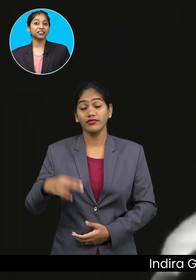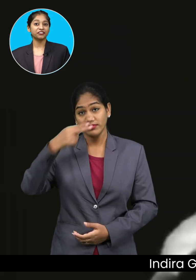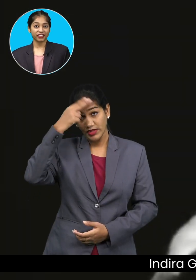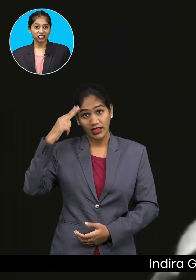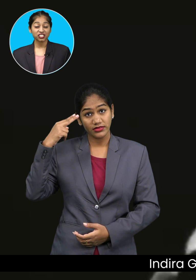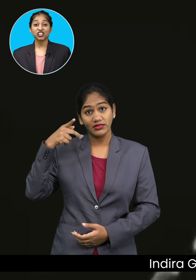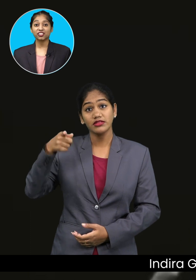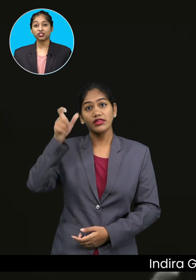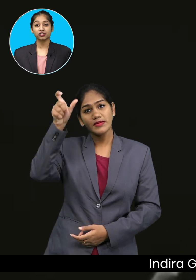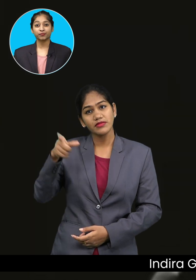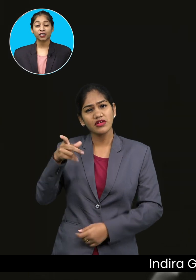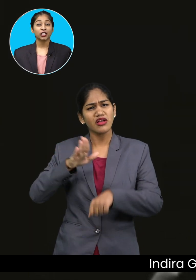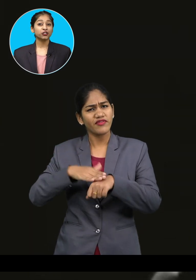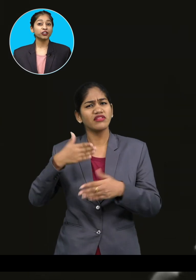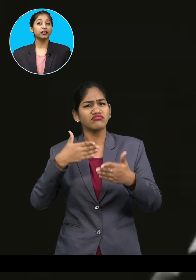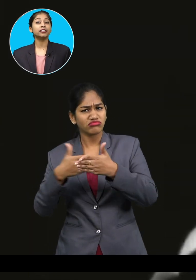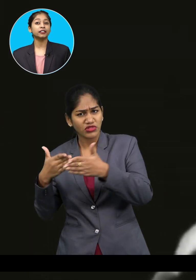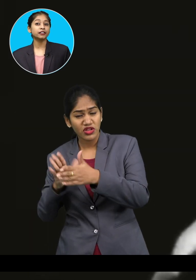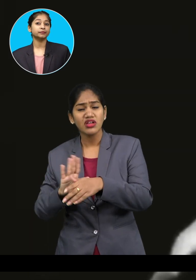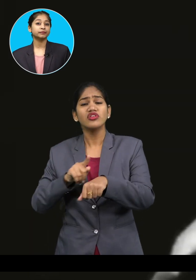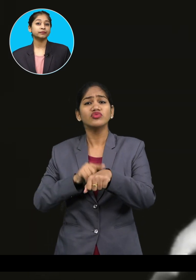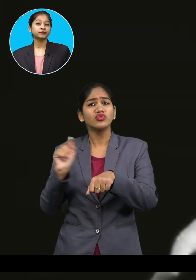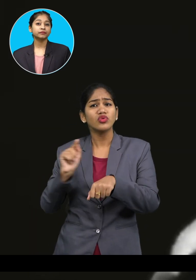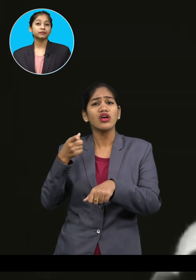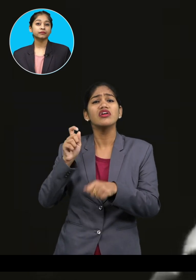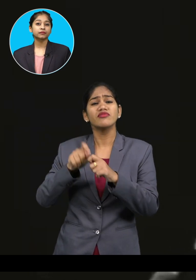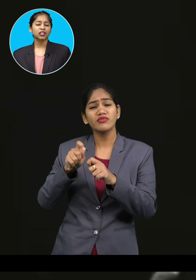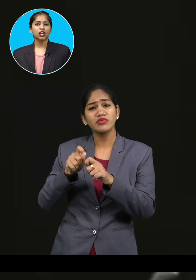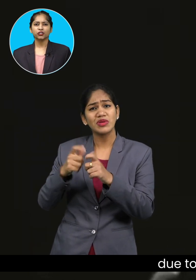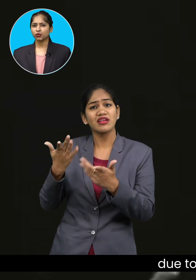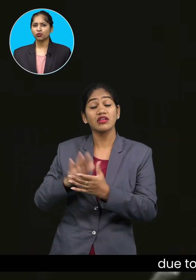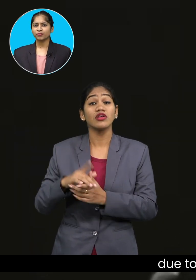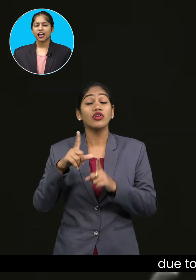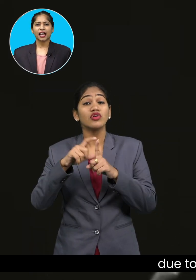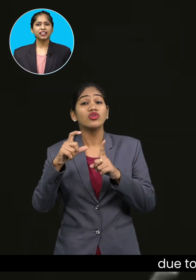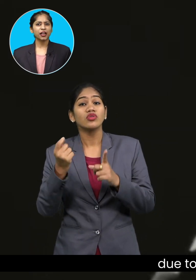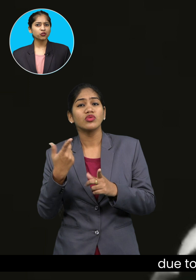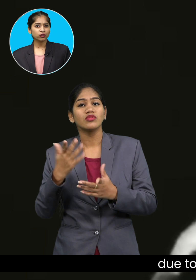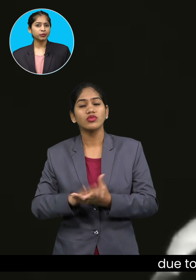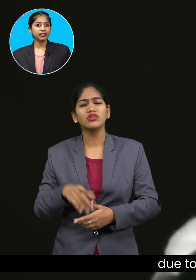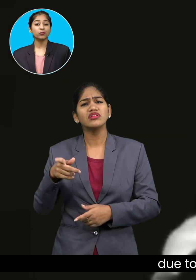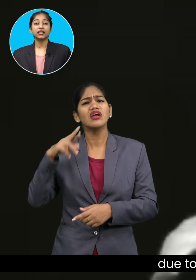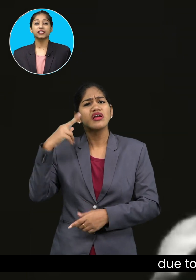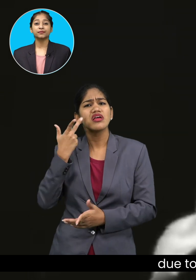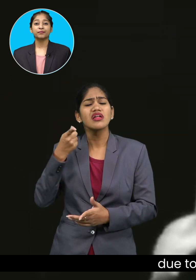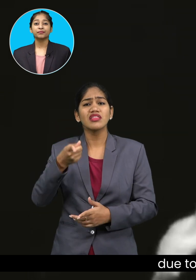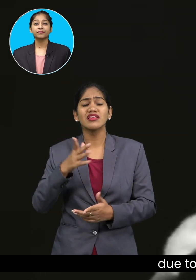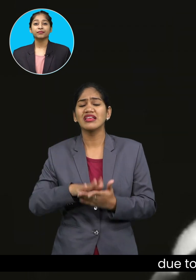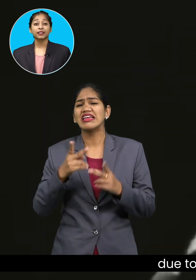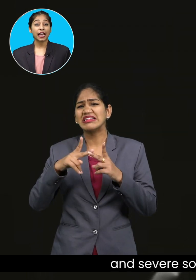Indira Gandhi faced challenges during her term due to uncontrollable